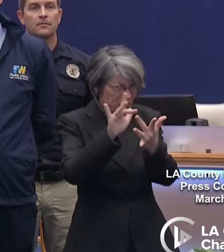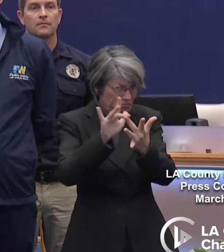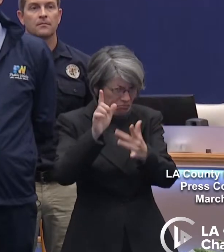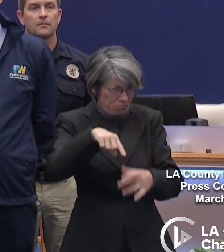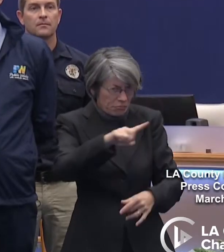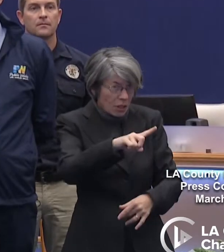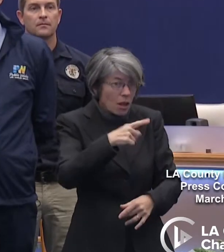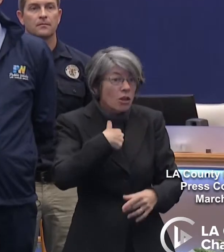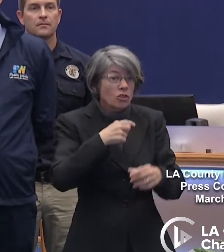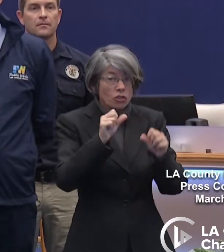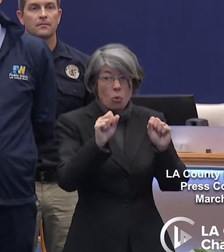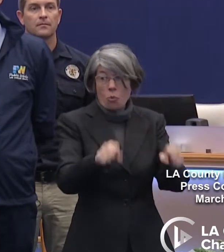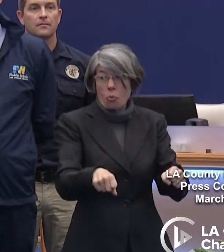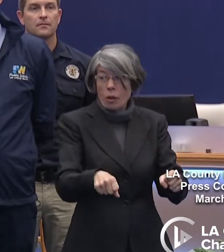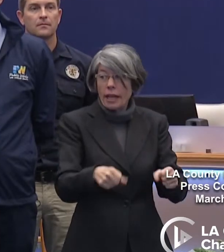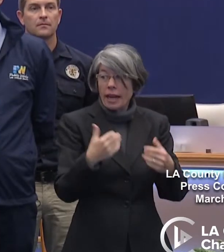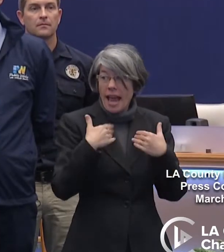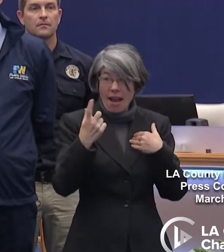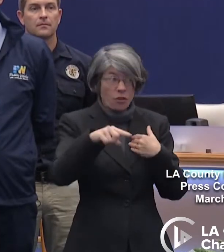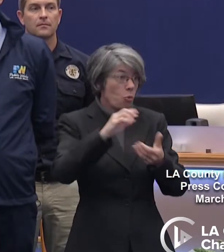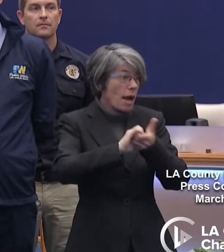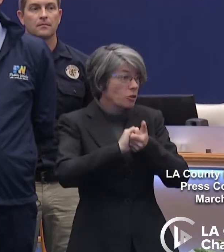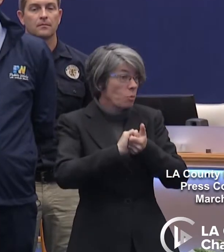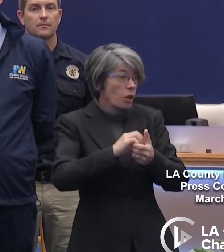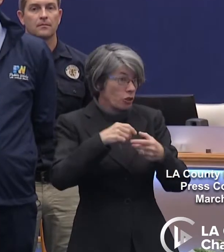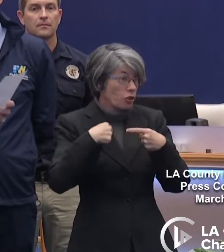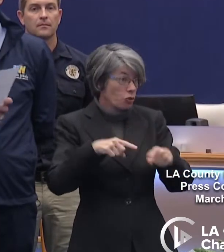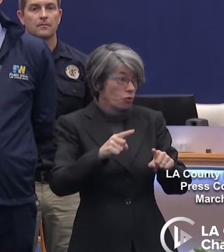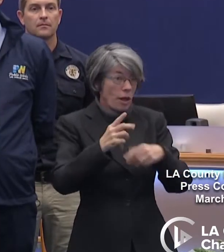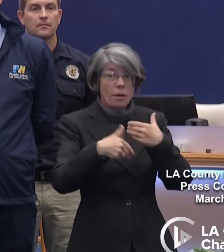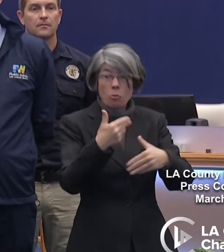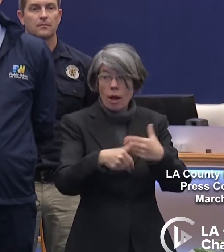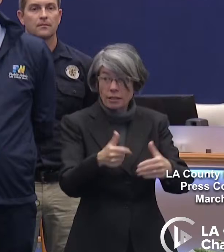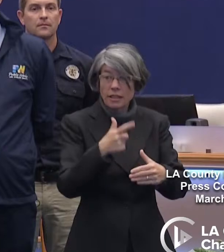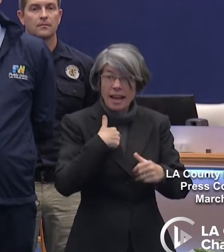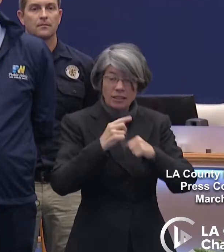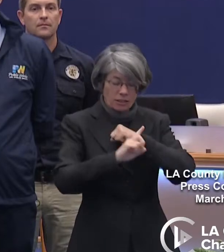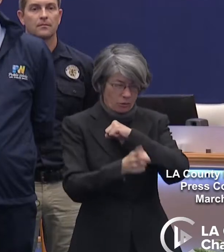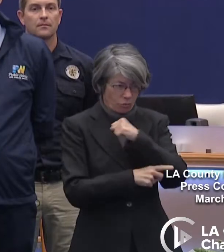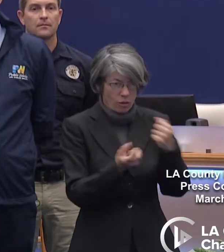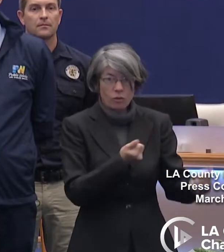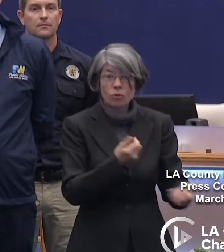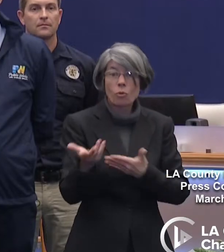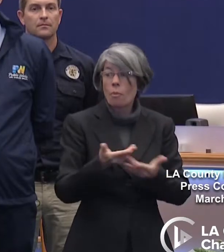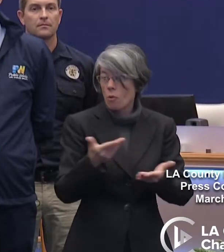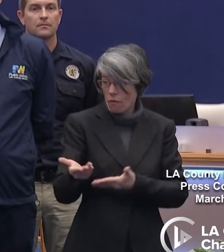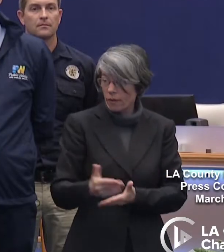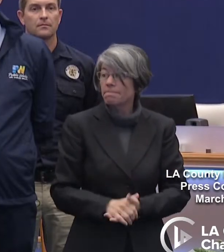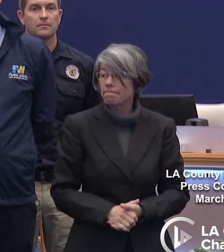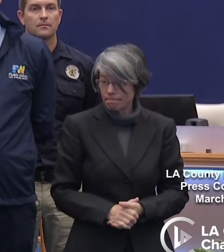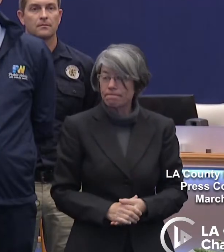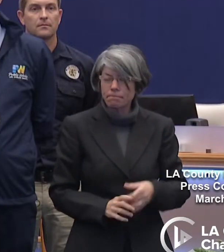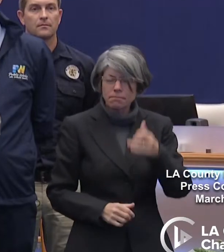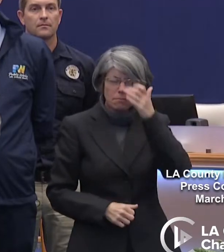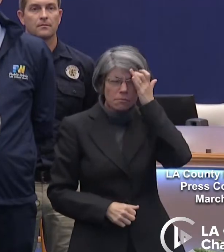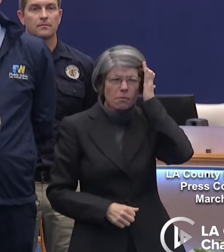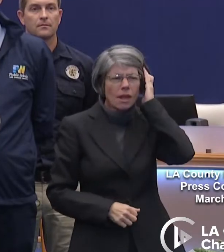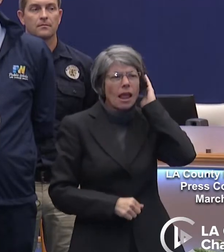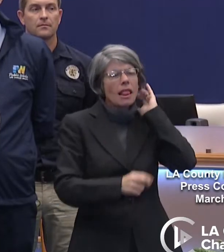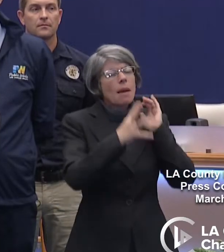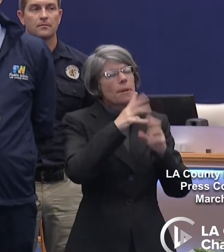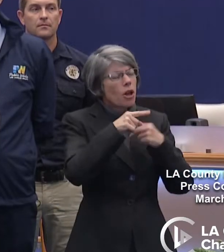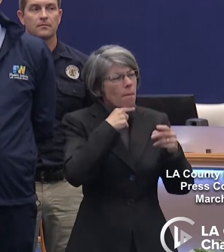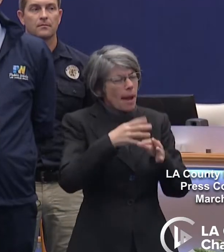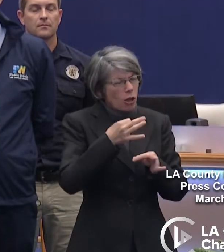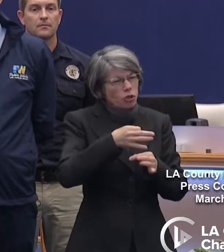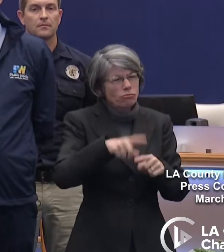survivors so that we can have you as partners in this process as your debris gets removed. Let me talk briefly about